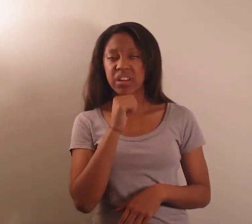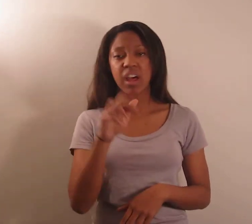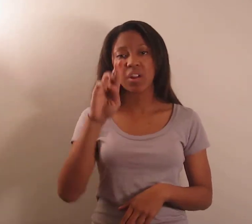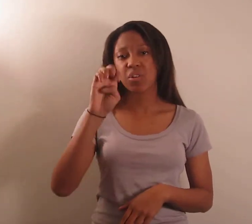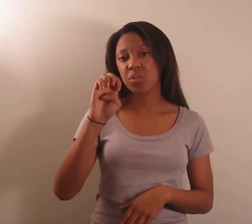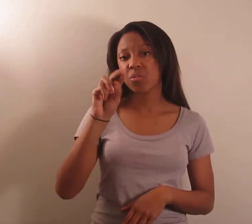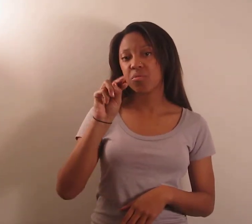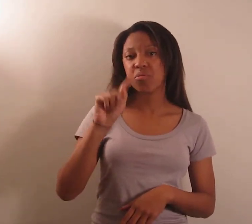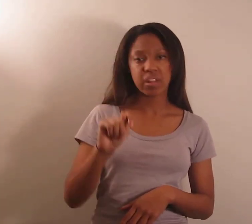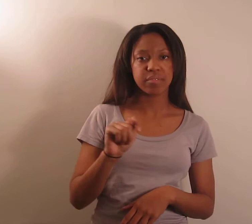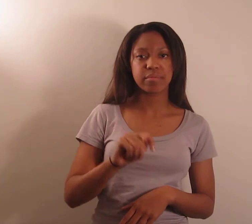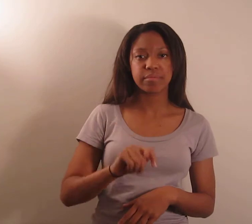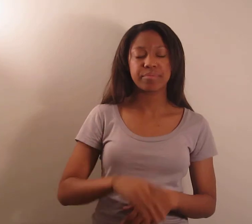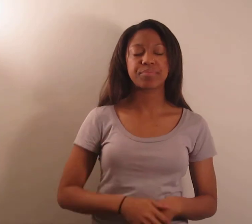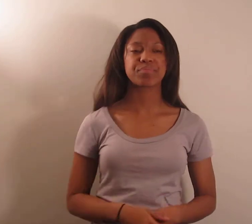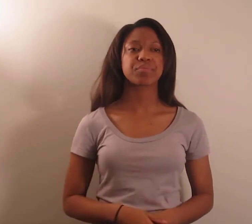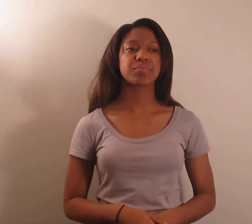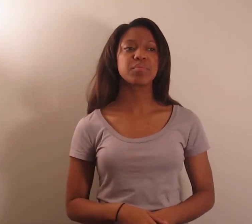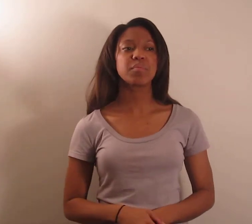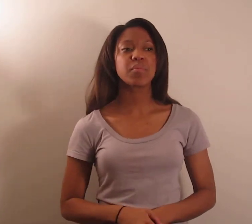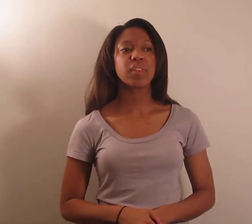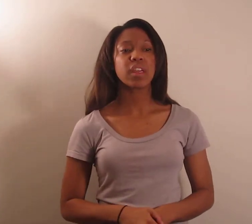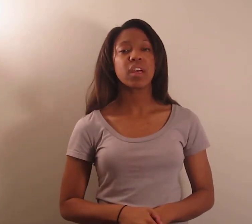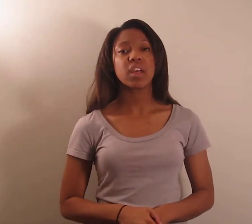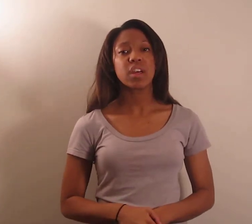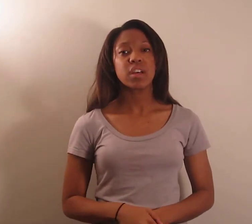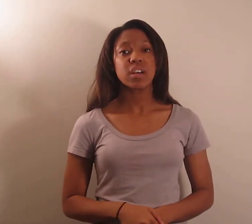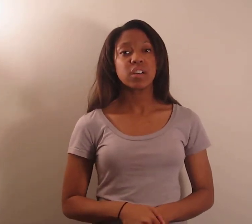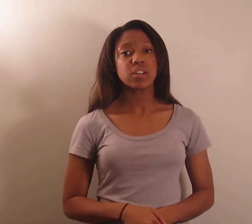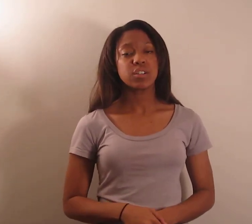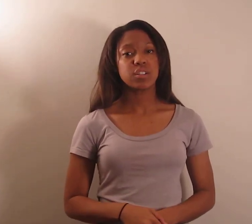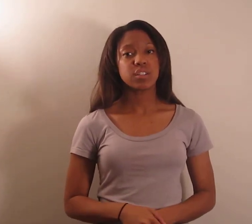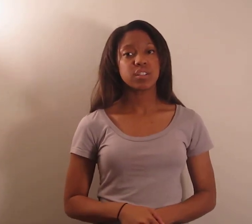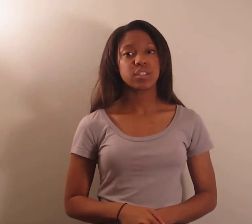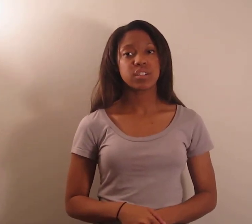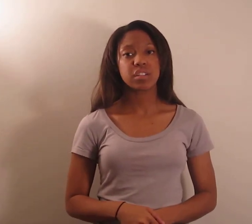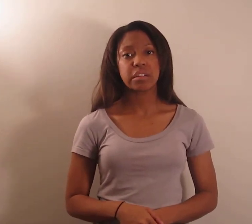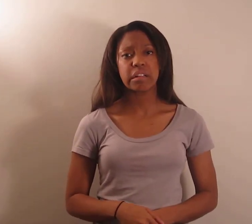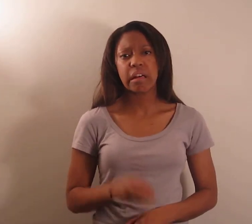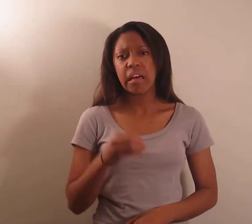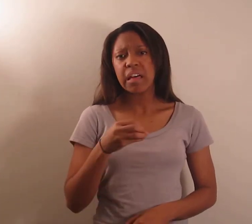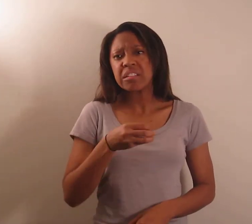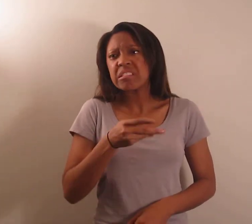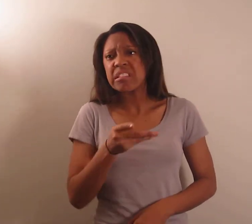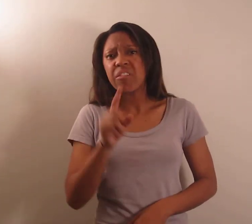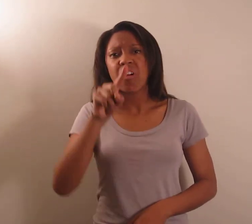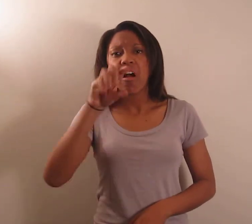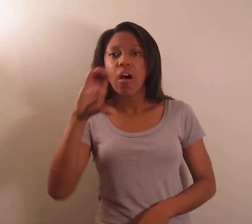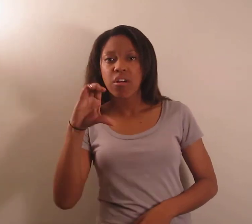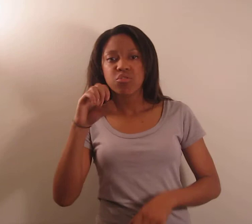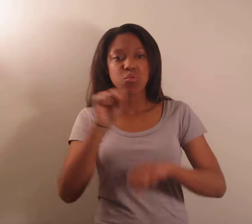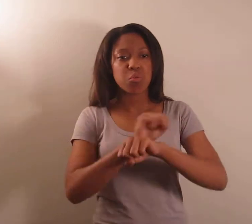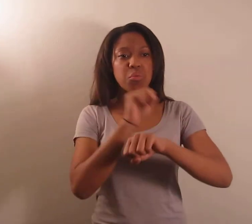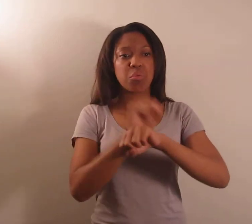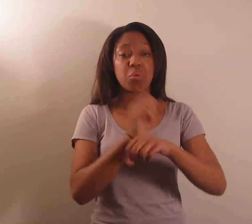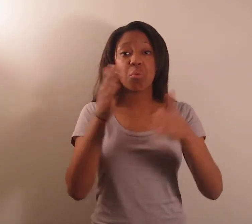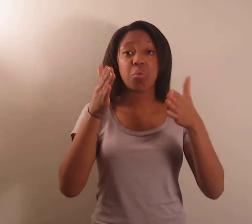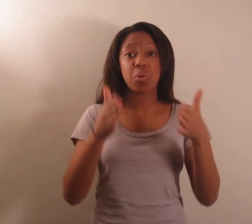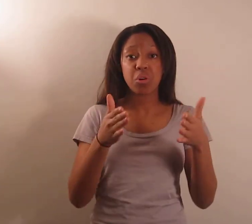As the throng disappeared into sweatshops and tenement apartments, several hundred workers veered off toward the Triangle Shirtwaist Factory in